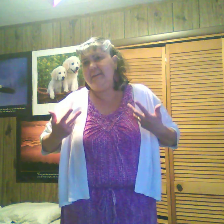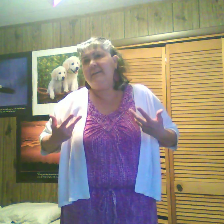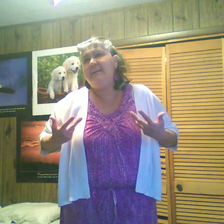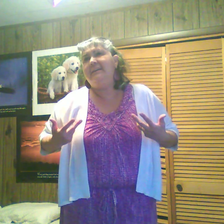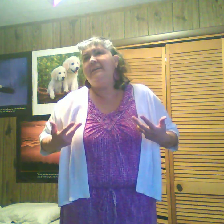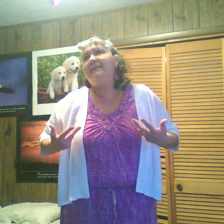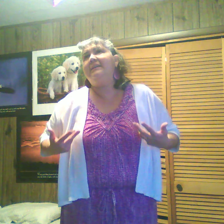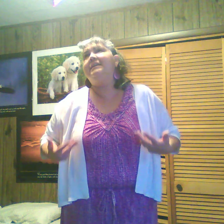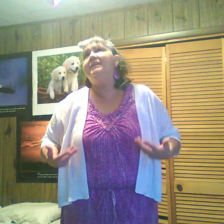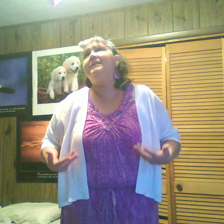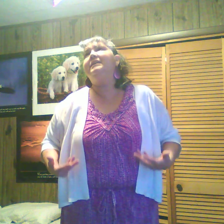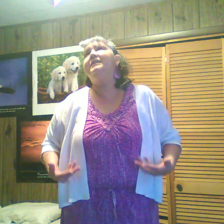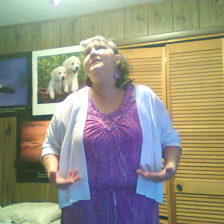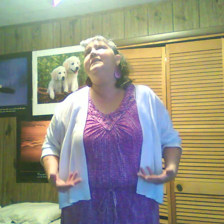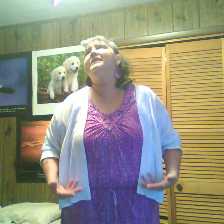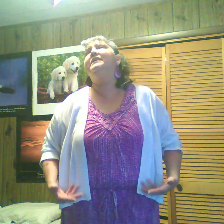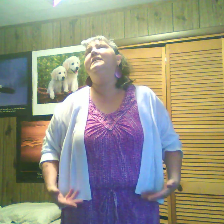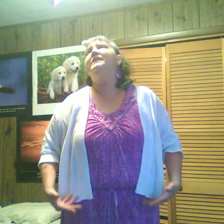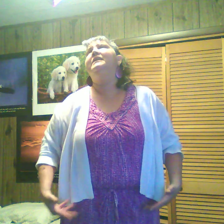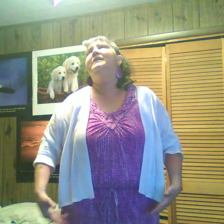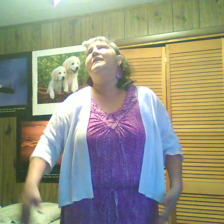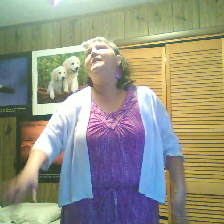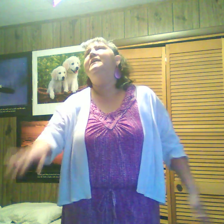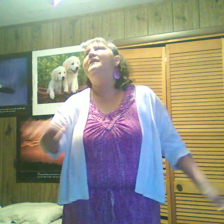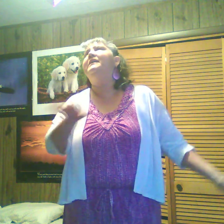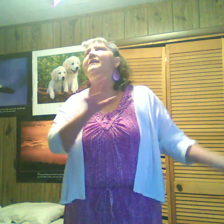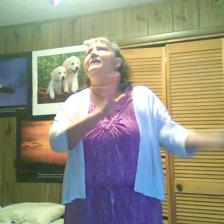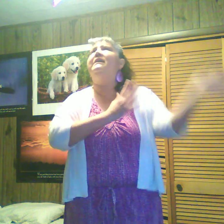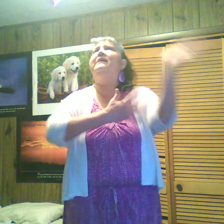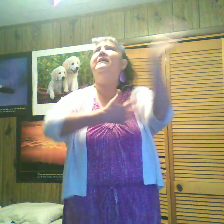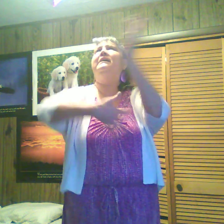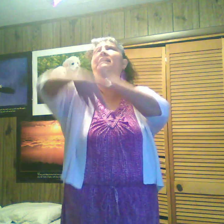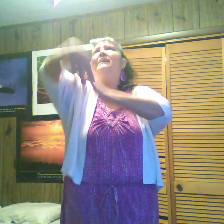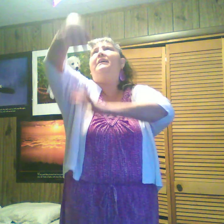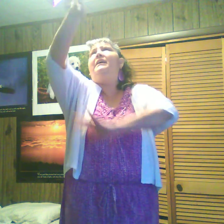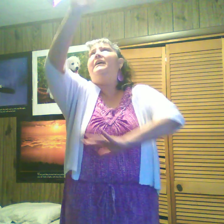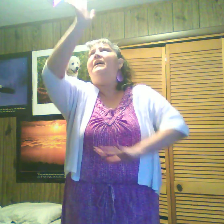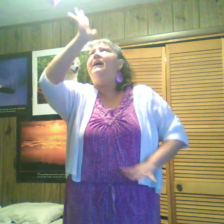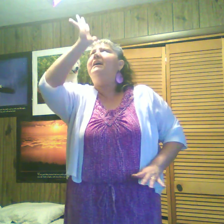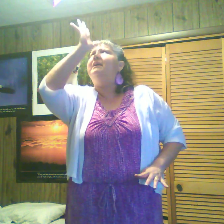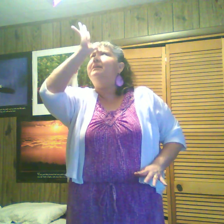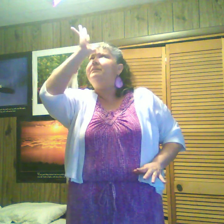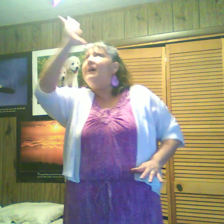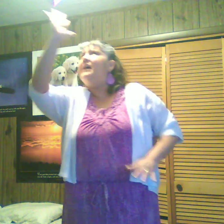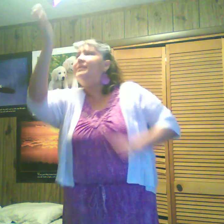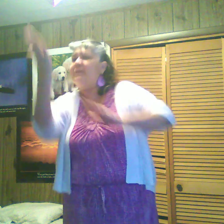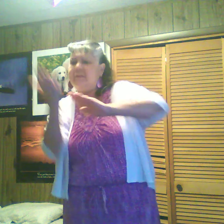Father,